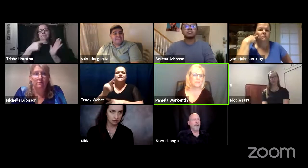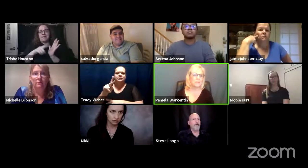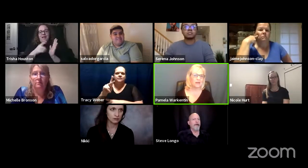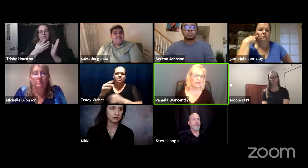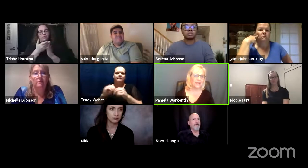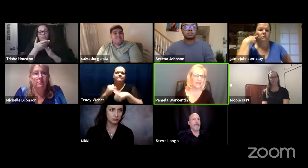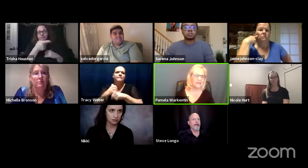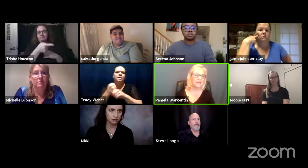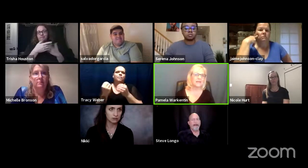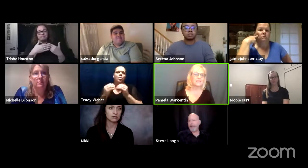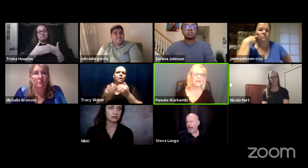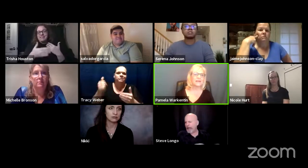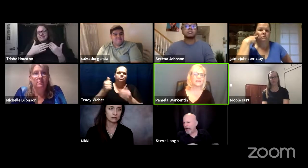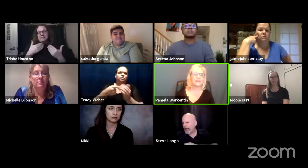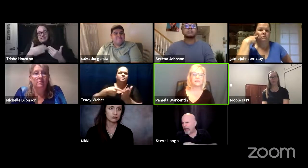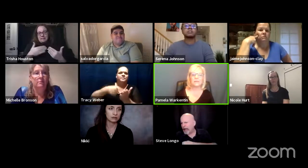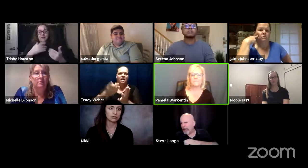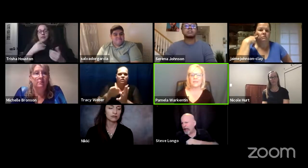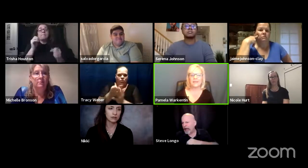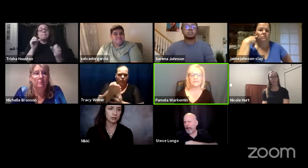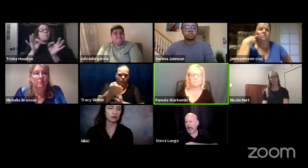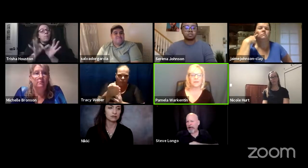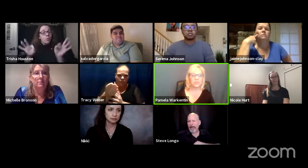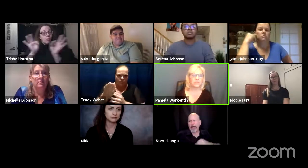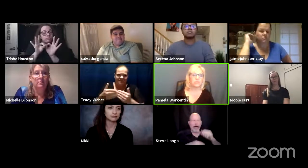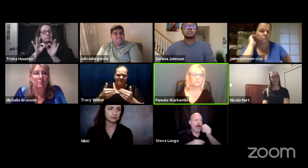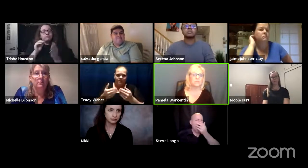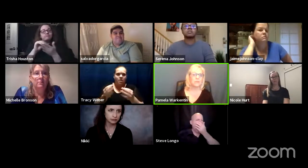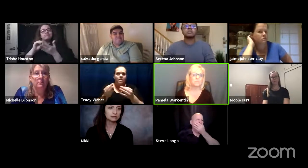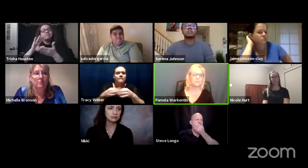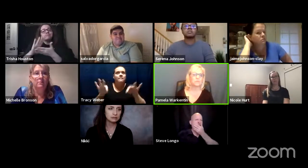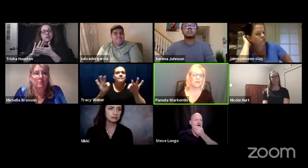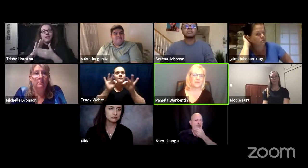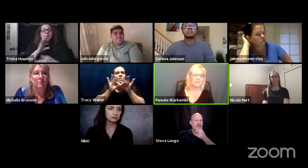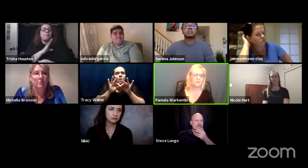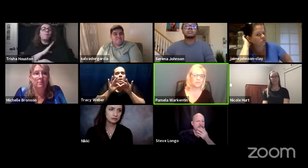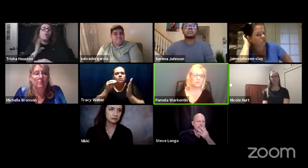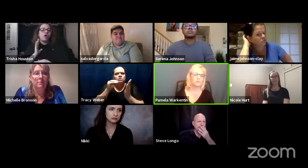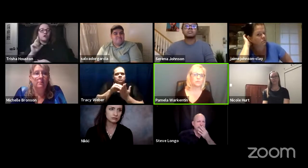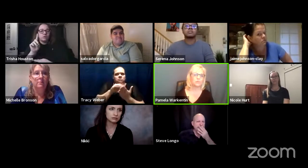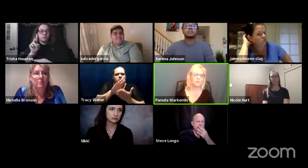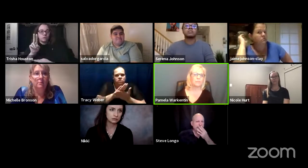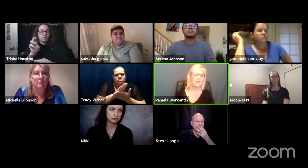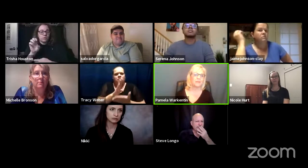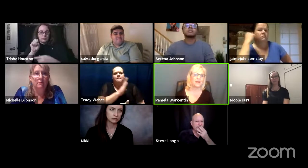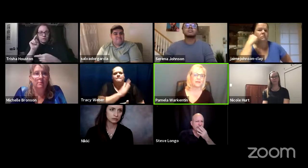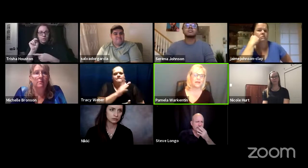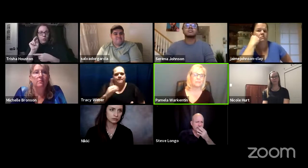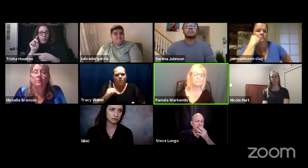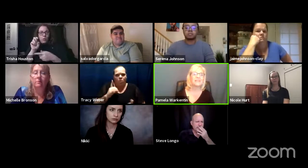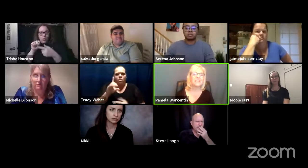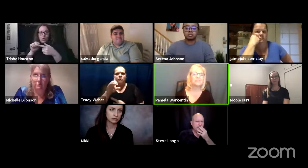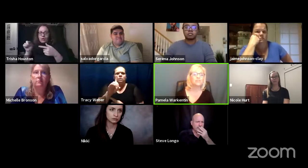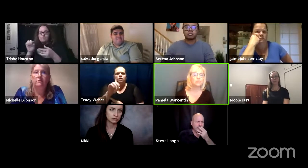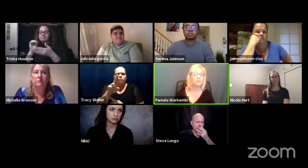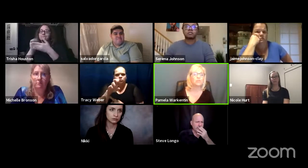PayPal link that makes it much easier for people to pay their dues through the PayPal link. Please do